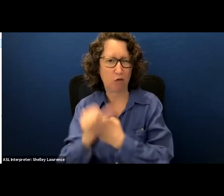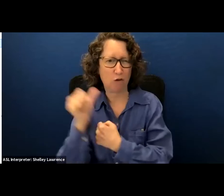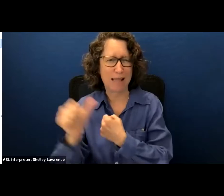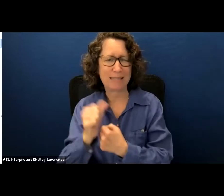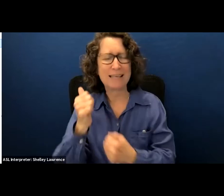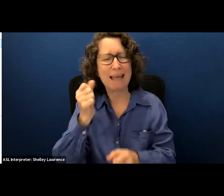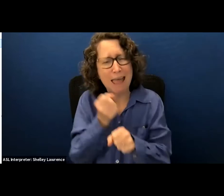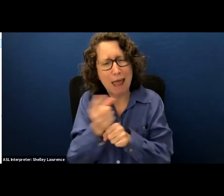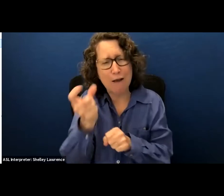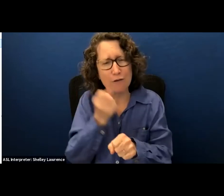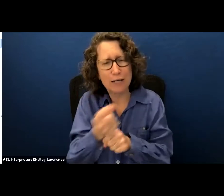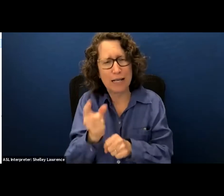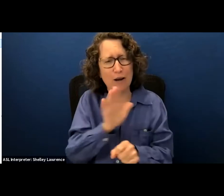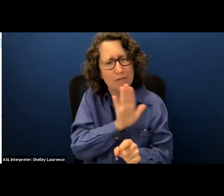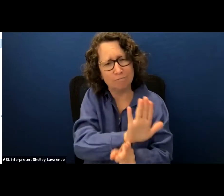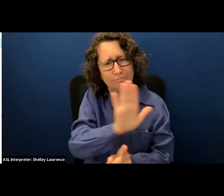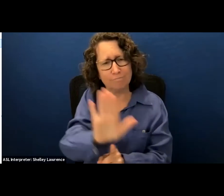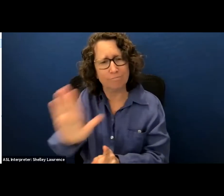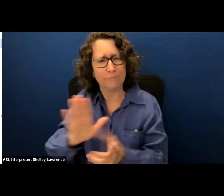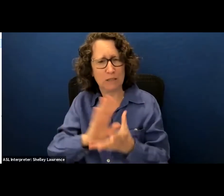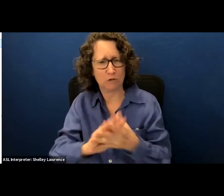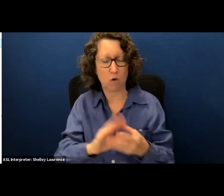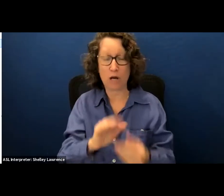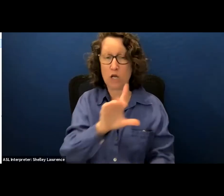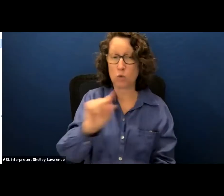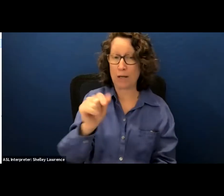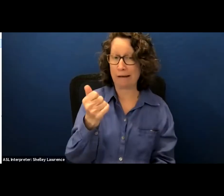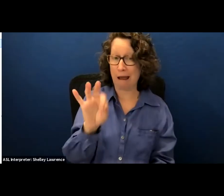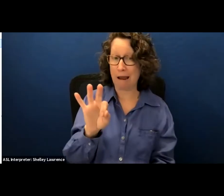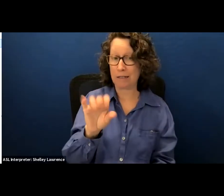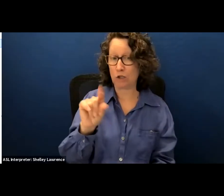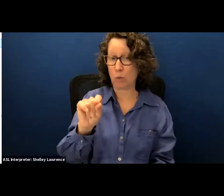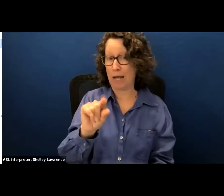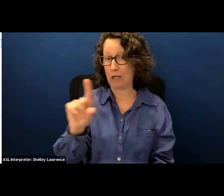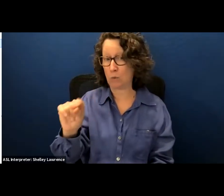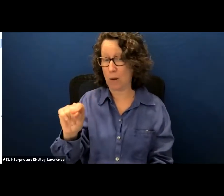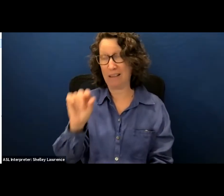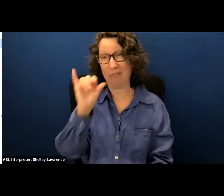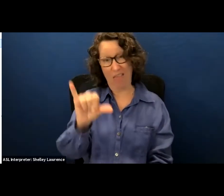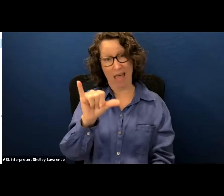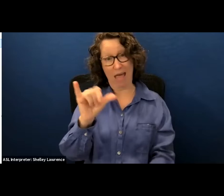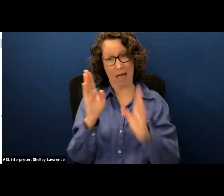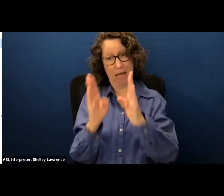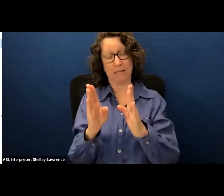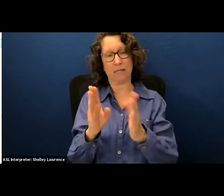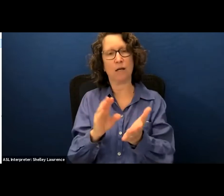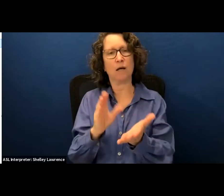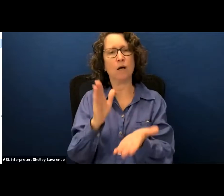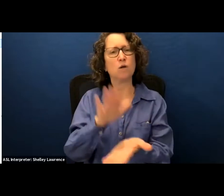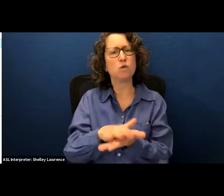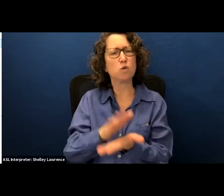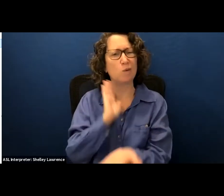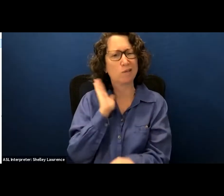Every year tells a story, and so 2019-2020 is a year when school stopped.